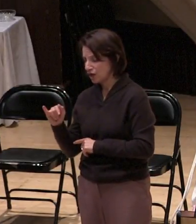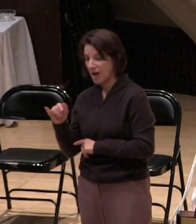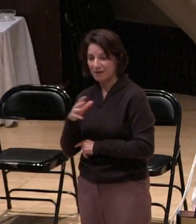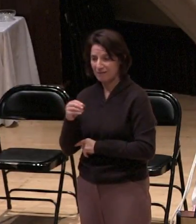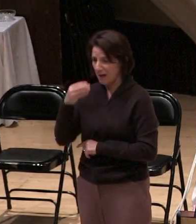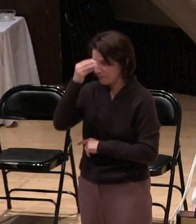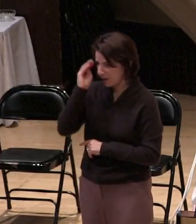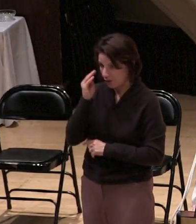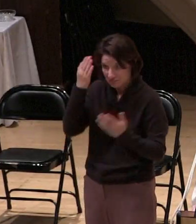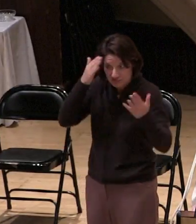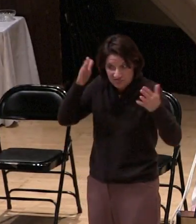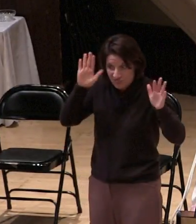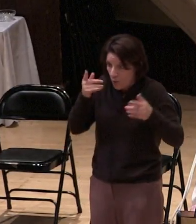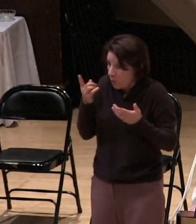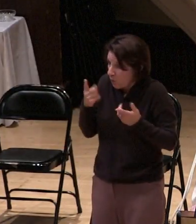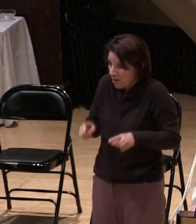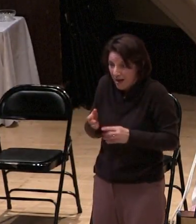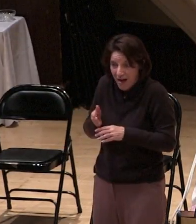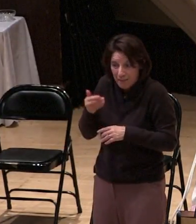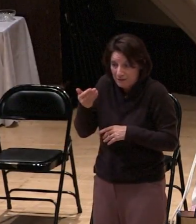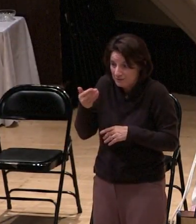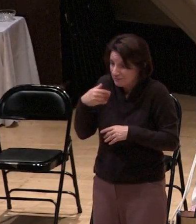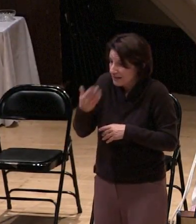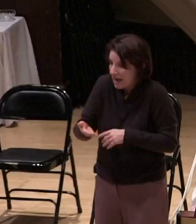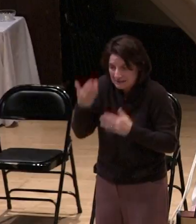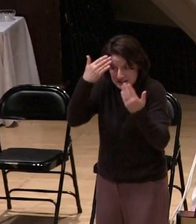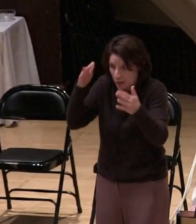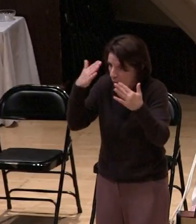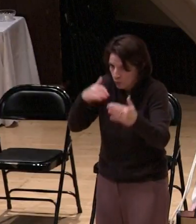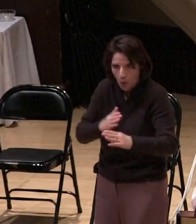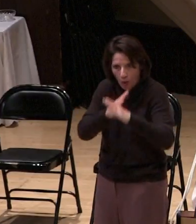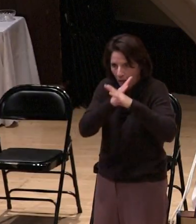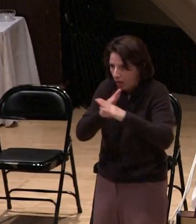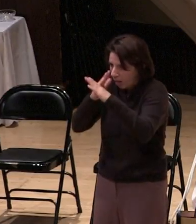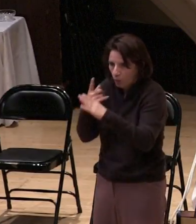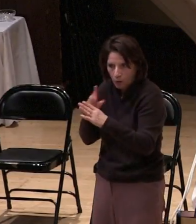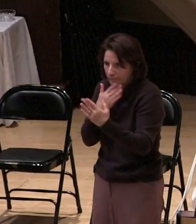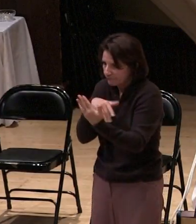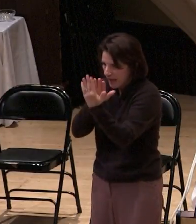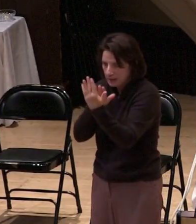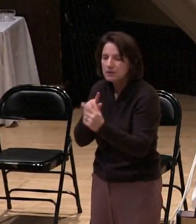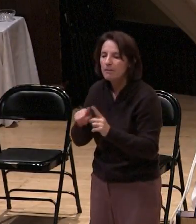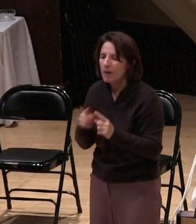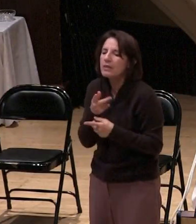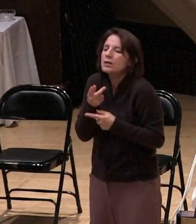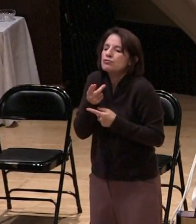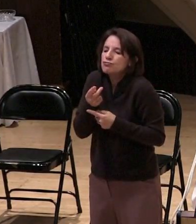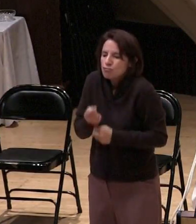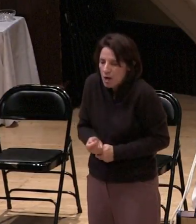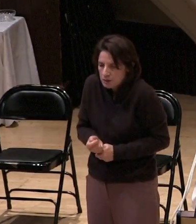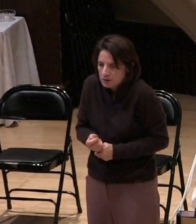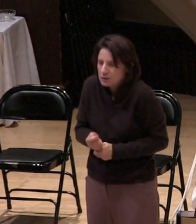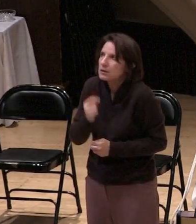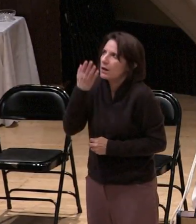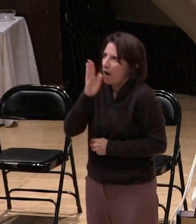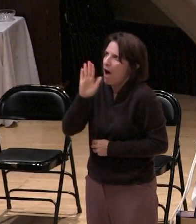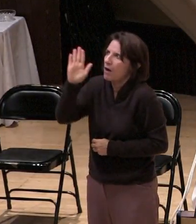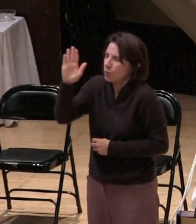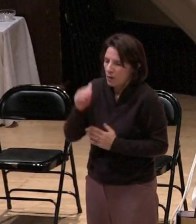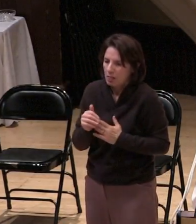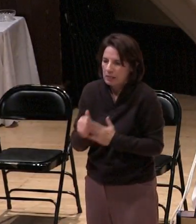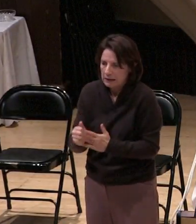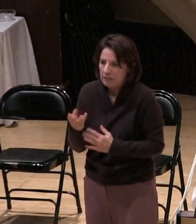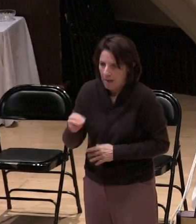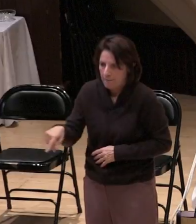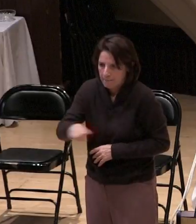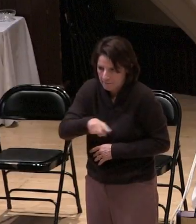don't know what's going to be there. They don't know the obstacles that they're going to meet. But they trust that God will lead them, will take